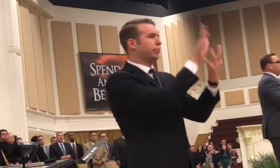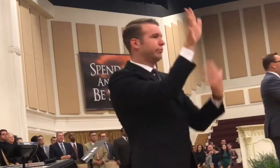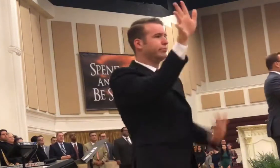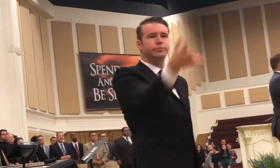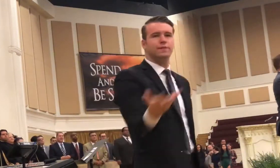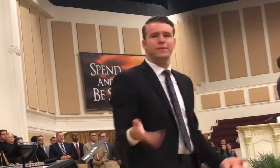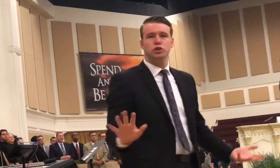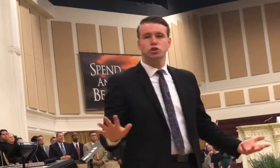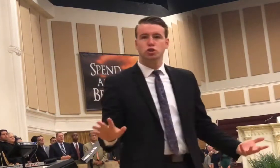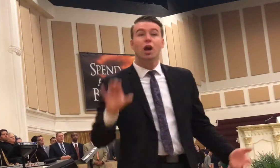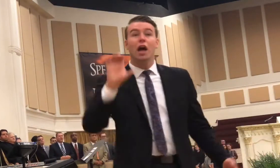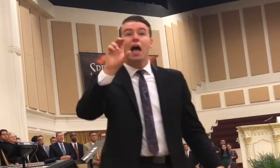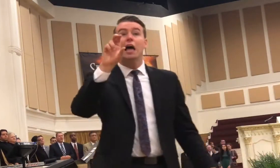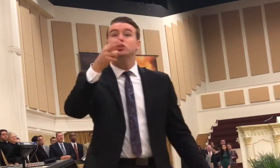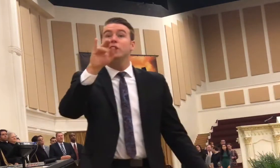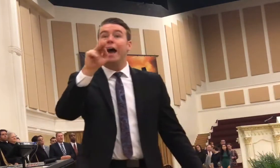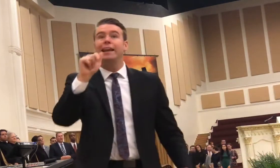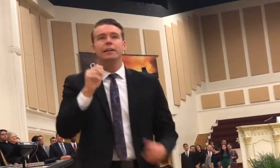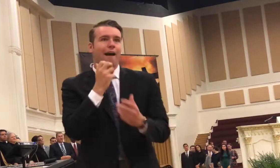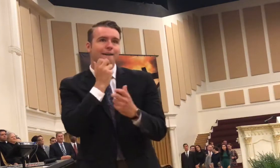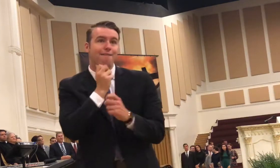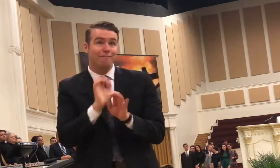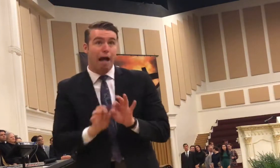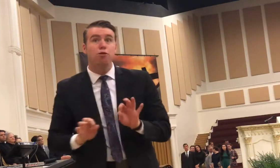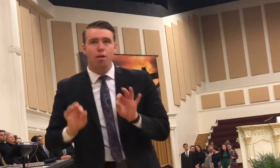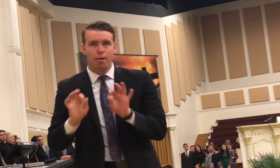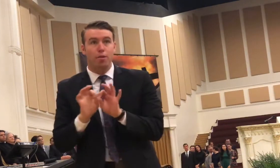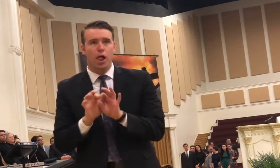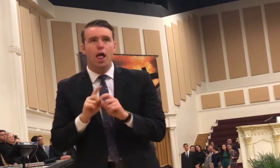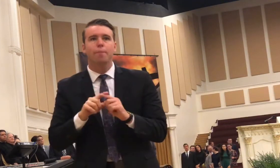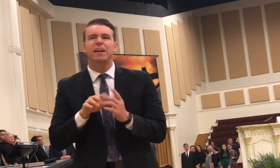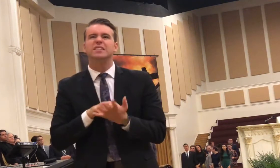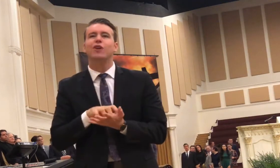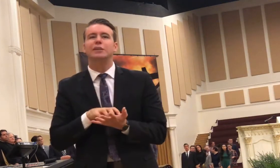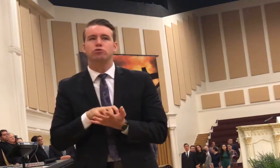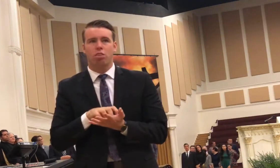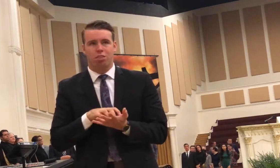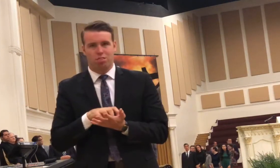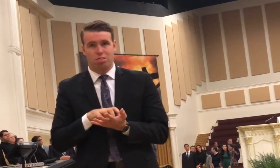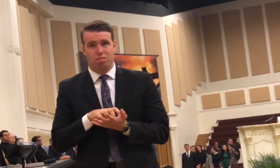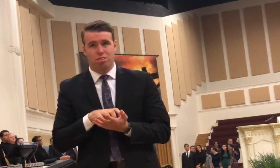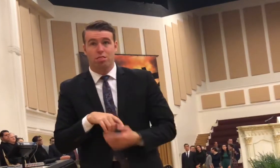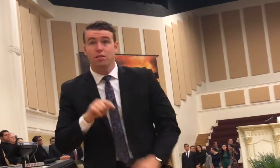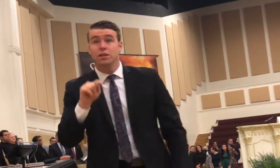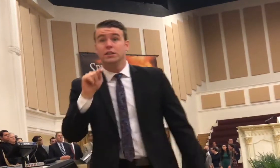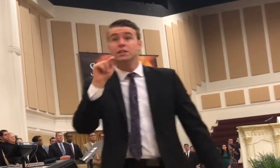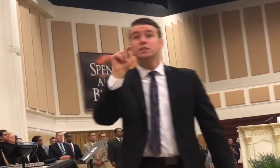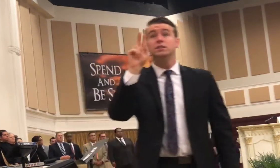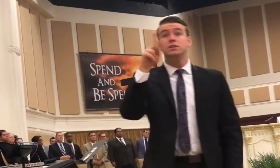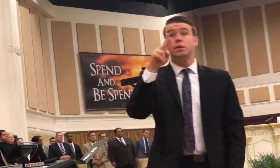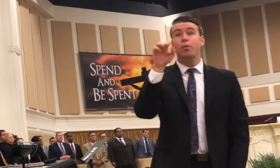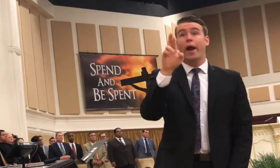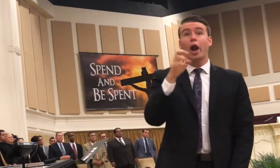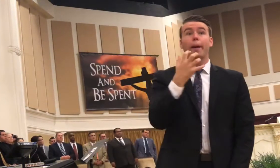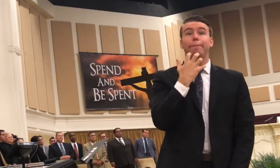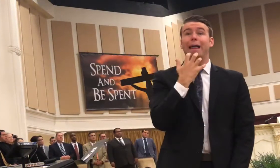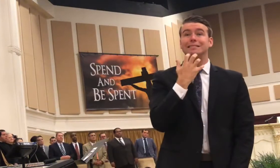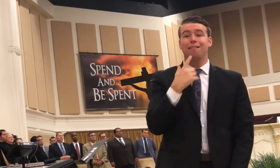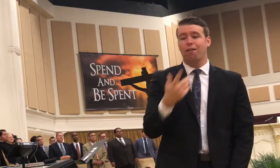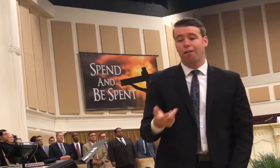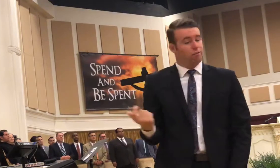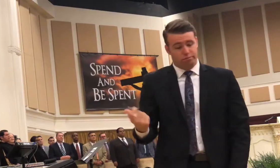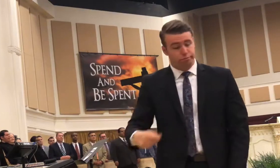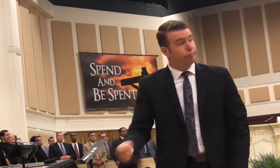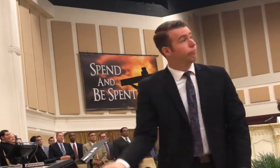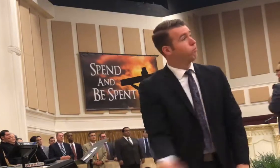Now, China is much more valuable, but it's very fragile. Tupperware ain't worth much, but man, you can make Frisbees out of